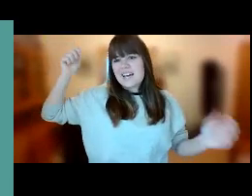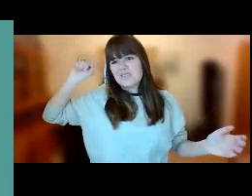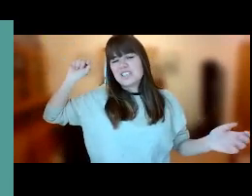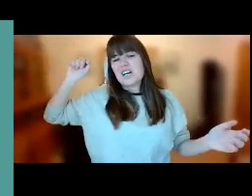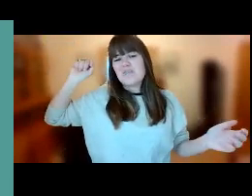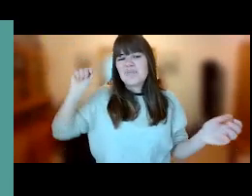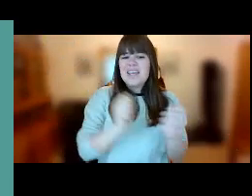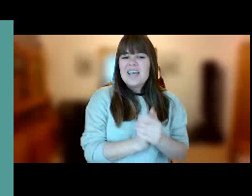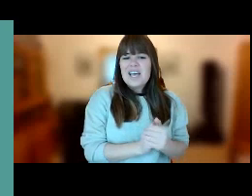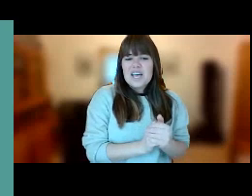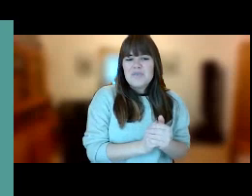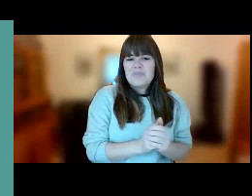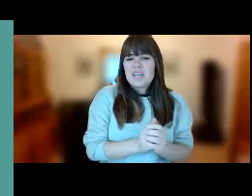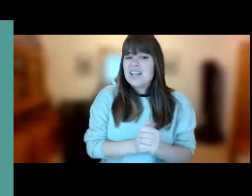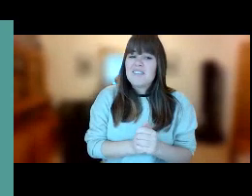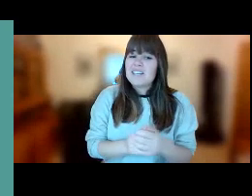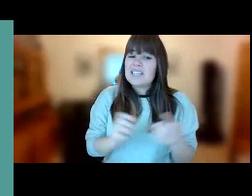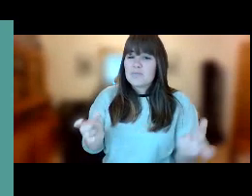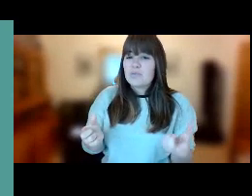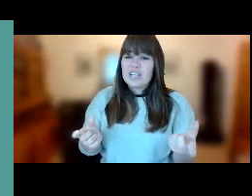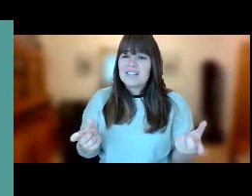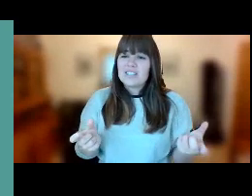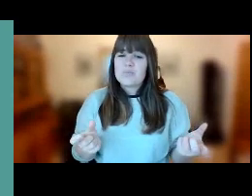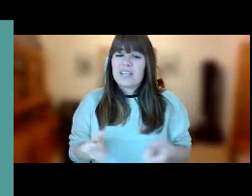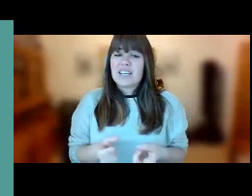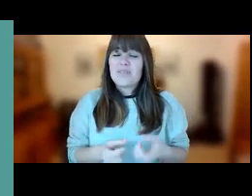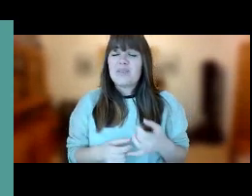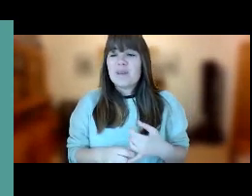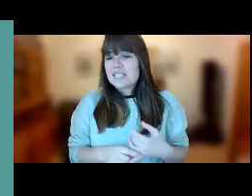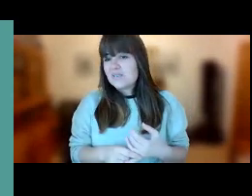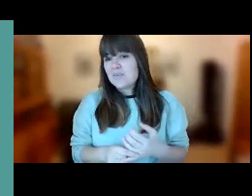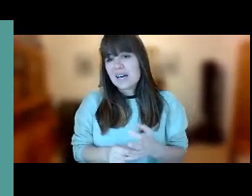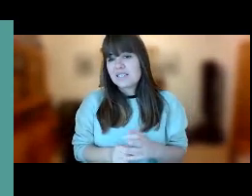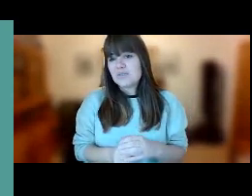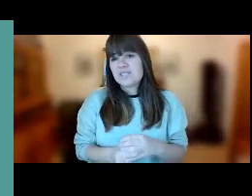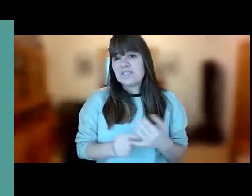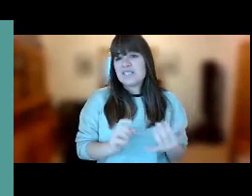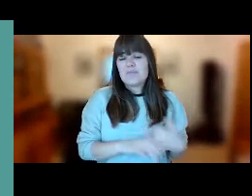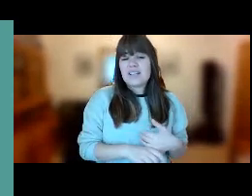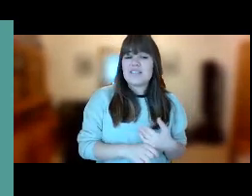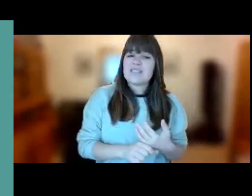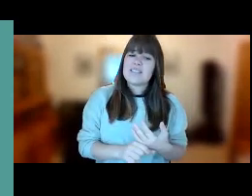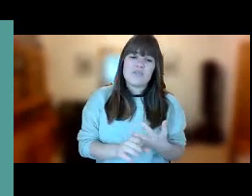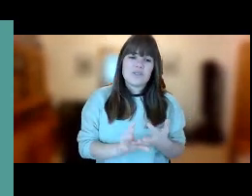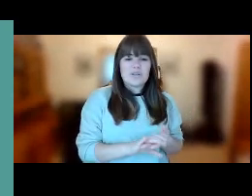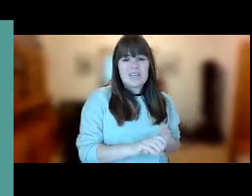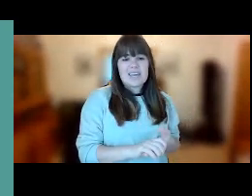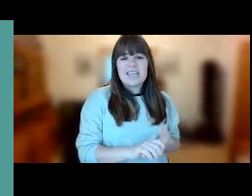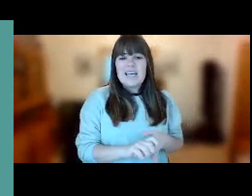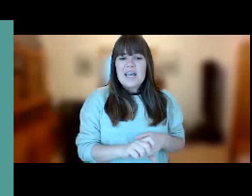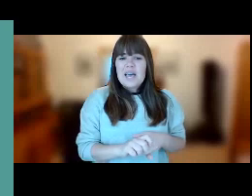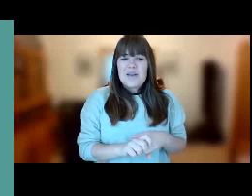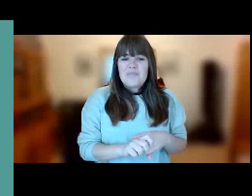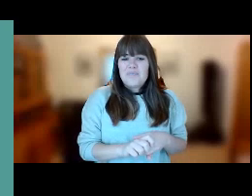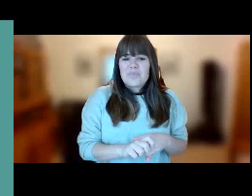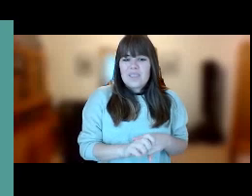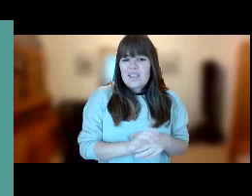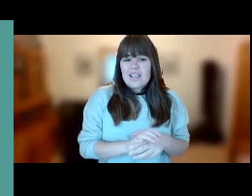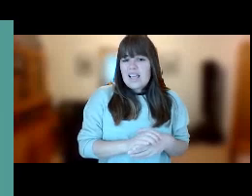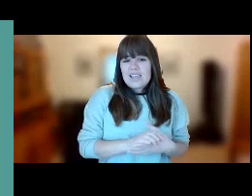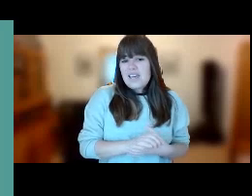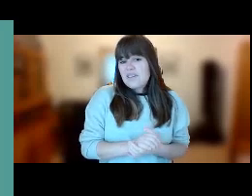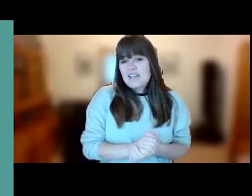it is at which time. And they're really small changes, but they can have a massive impact on someone's independence, their autonomy,